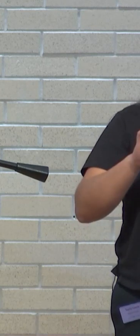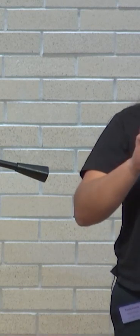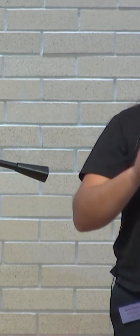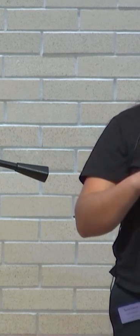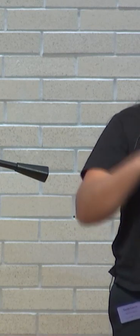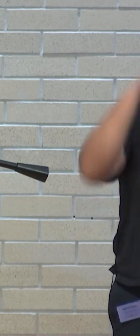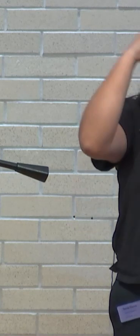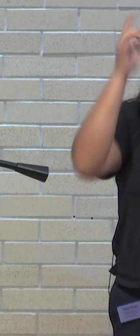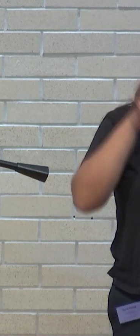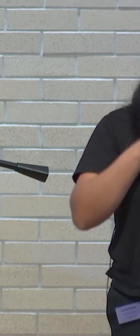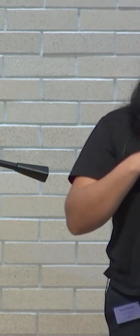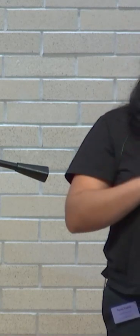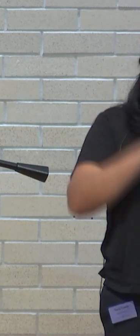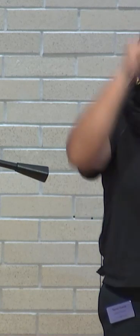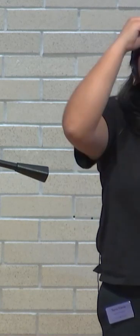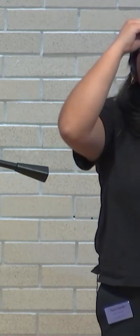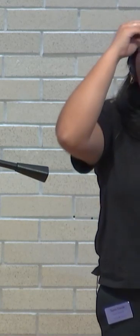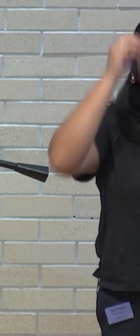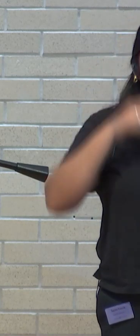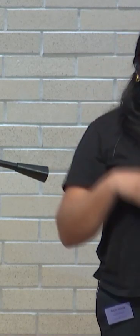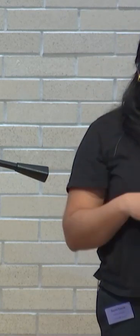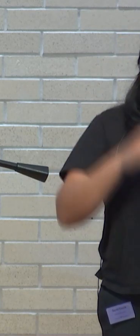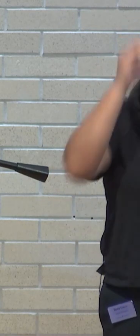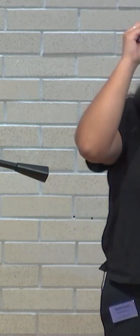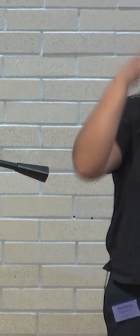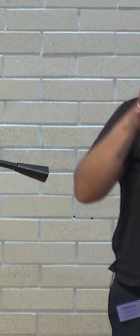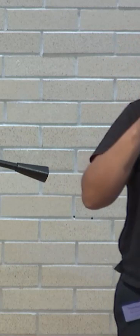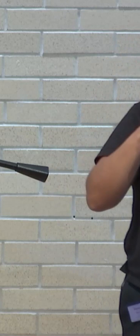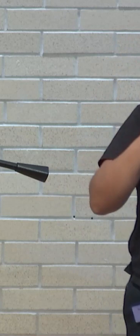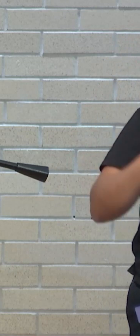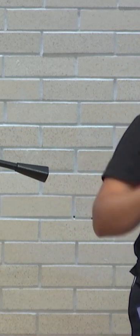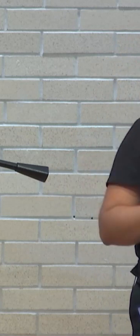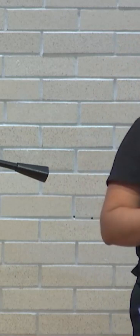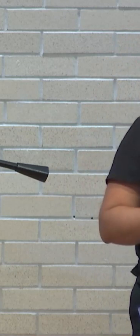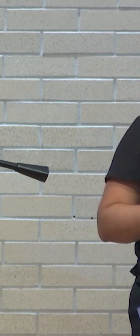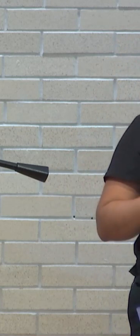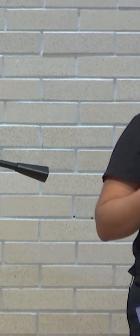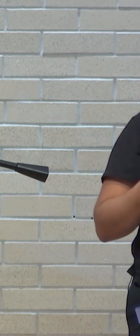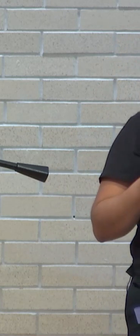more professors, staff, and faculty that look like us.